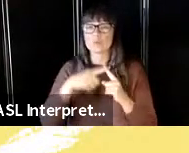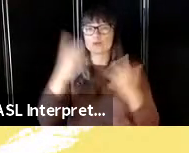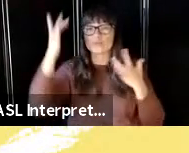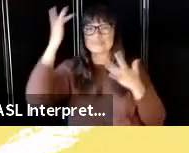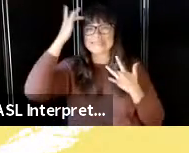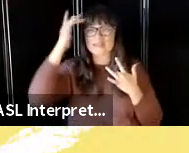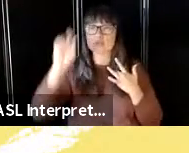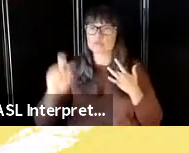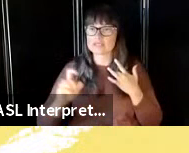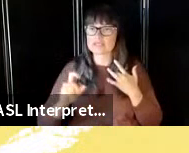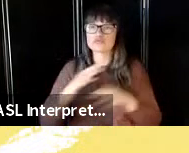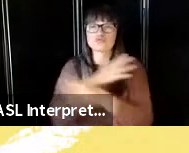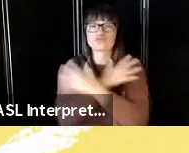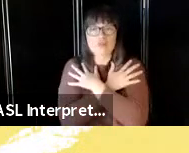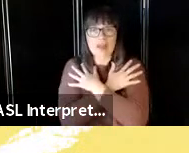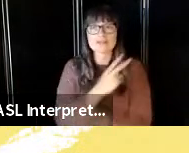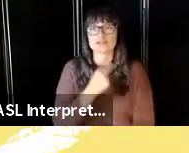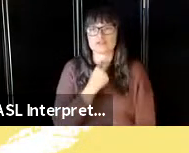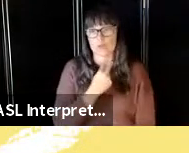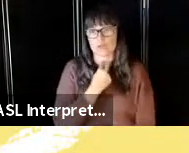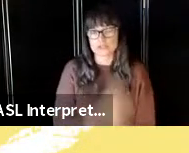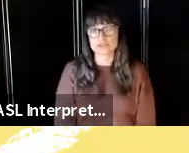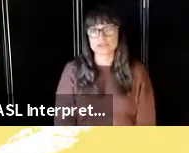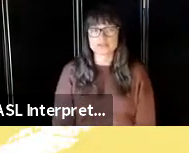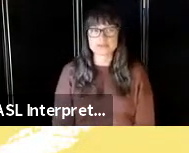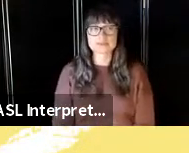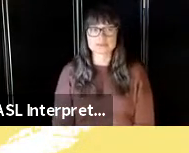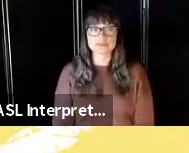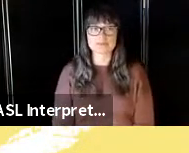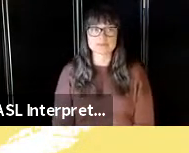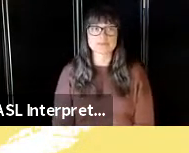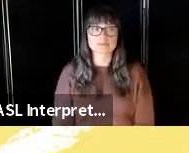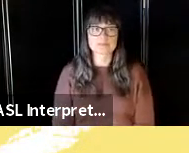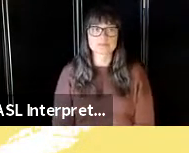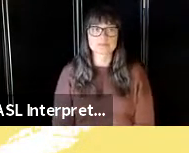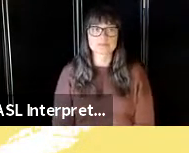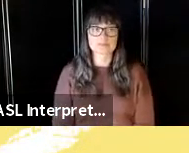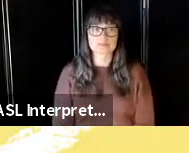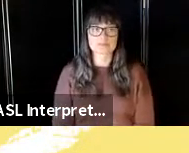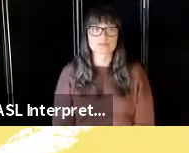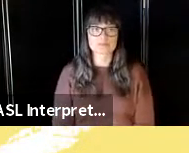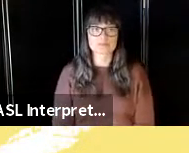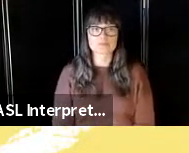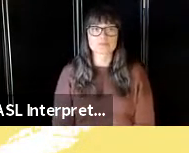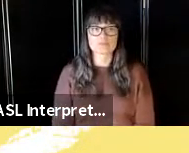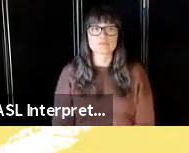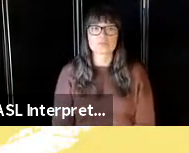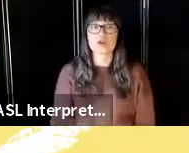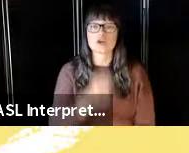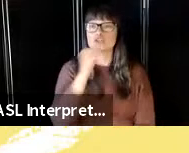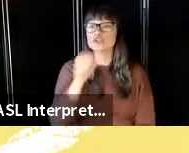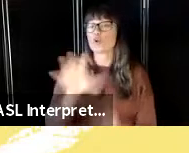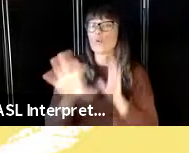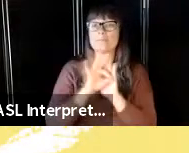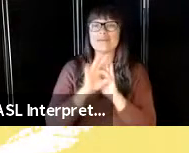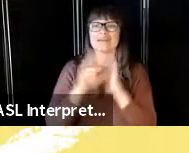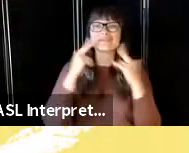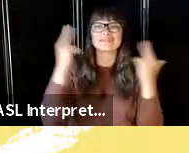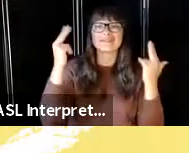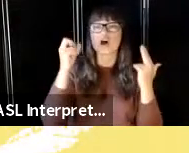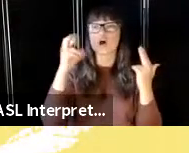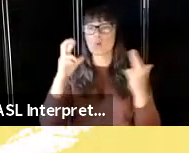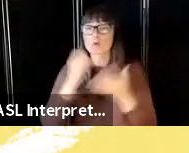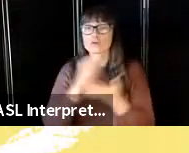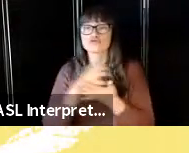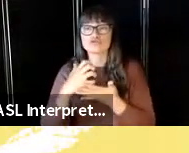best. That's the best thing to do when your voice doesn't feel well. Don't choose songs or pieces that require much more than